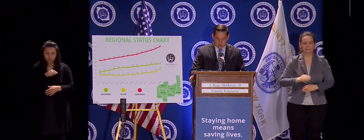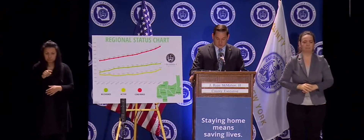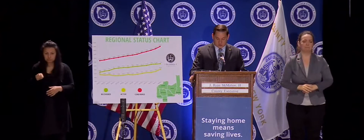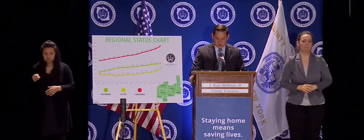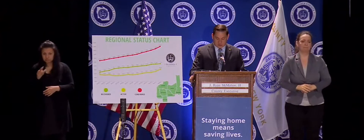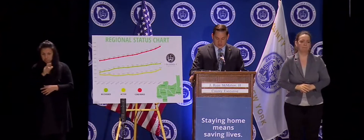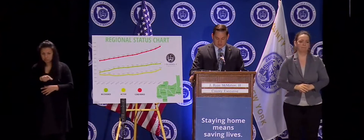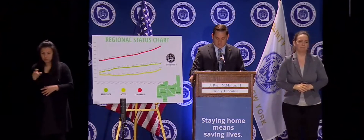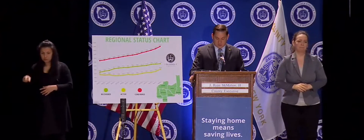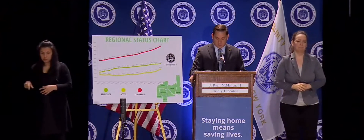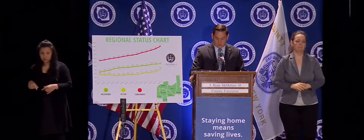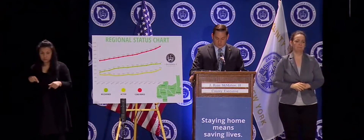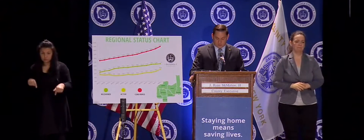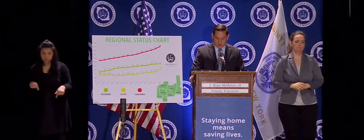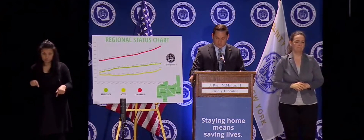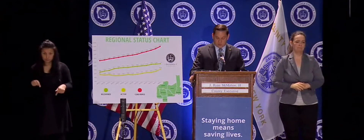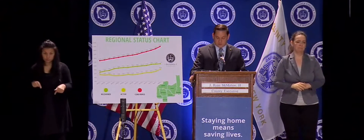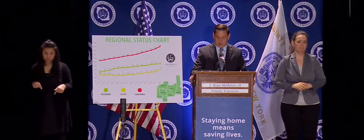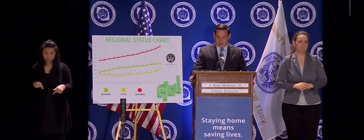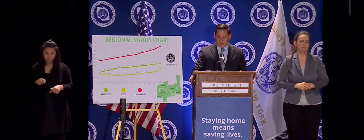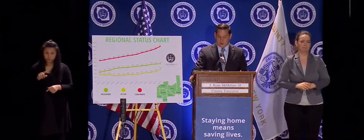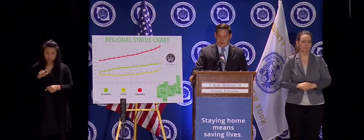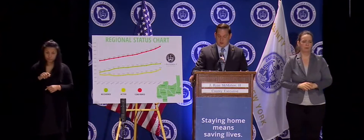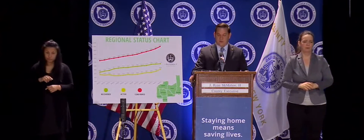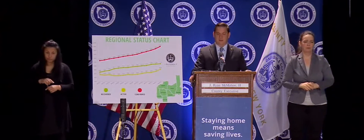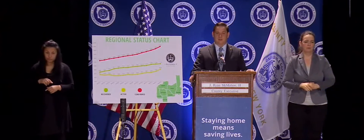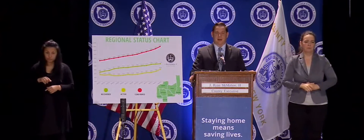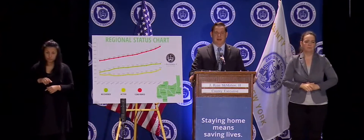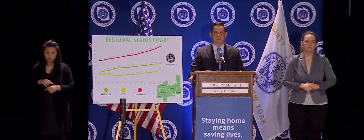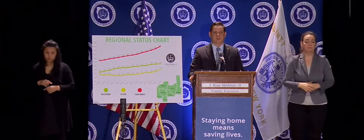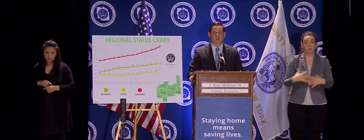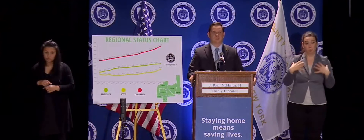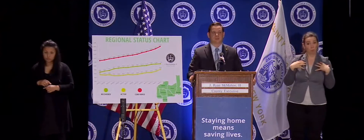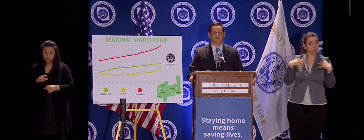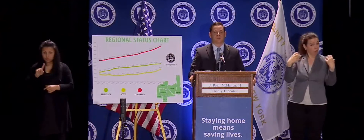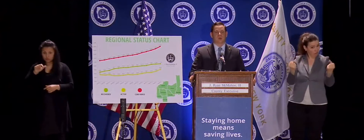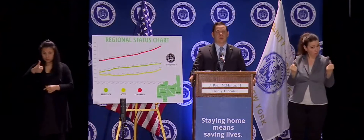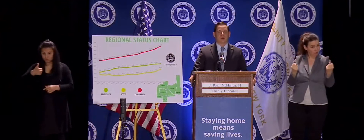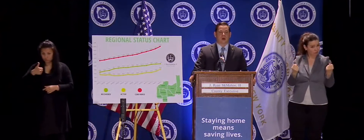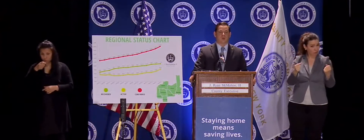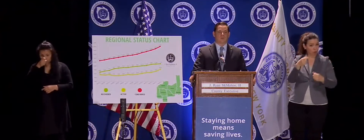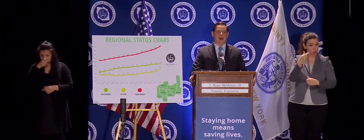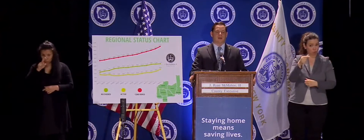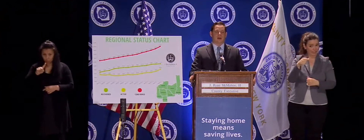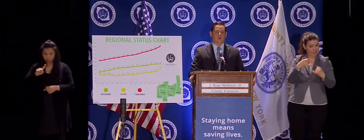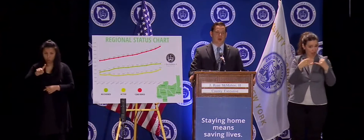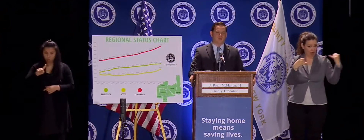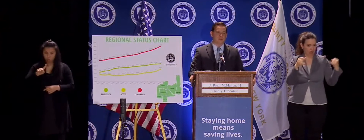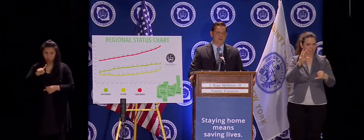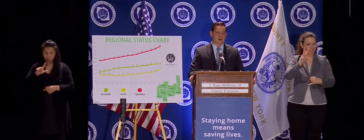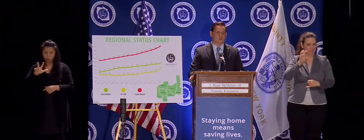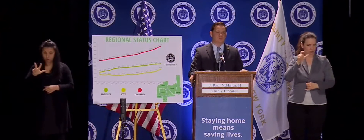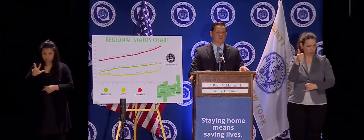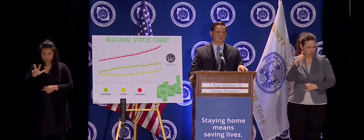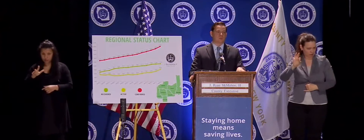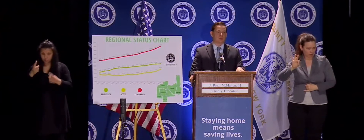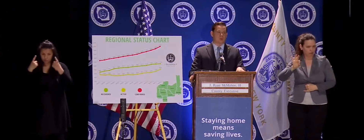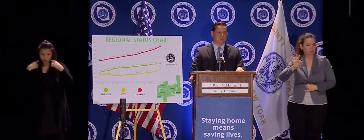Today we have 619 people who have recovered. That's our green curve. That's up 9. That's good. Reminder on recoveries